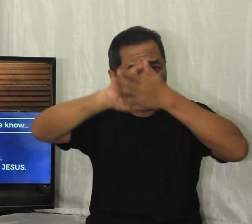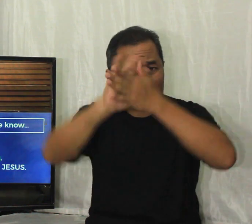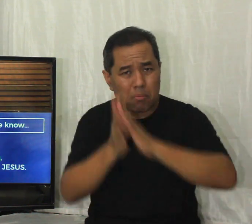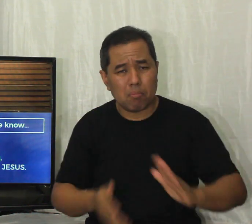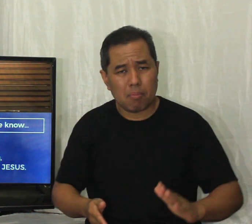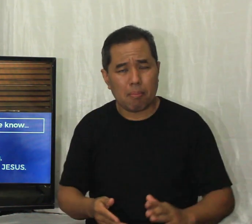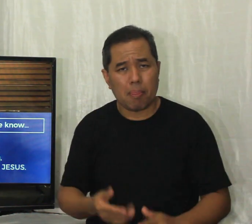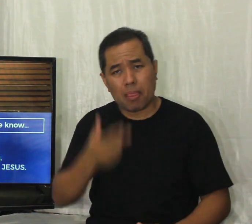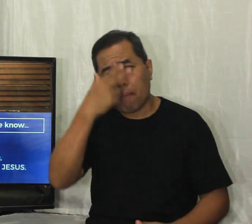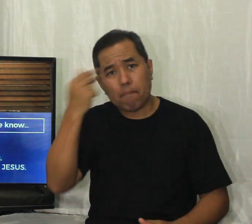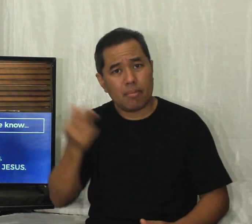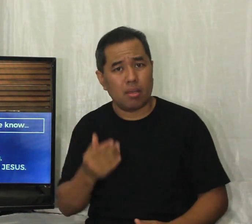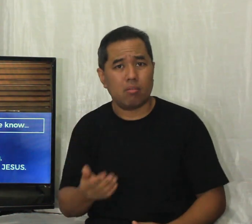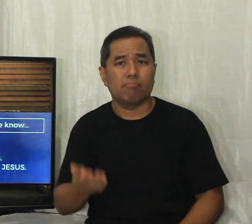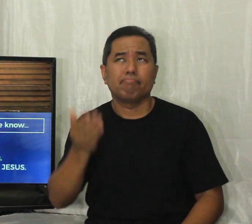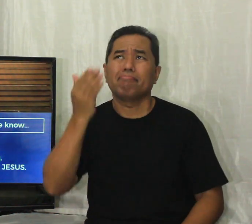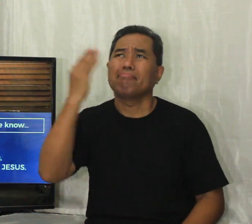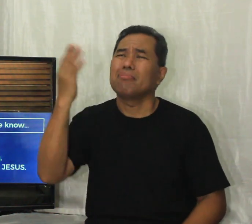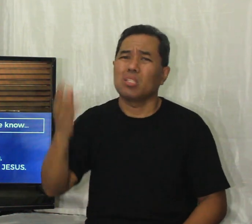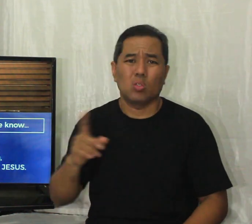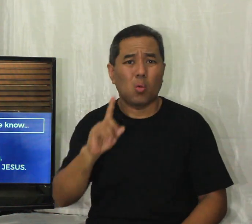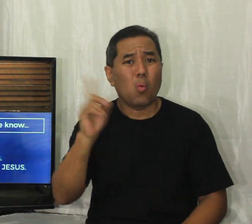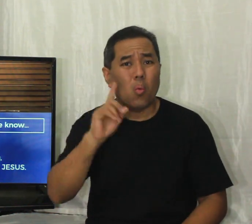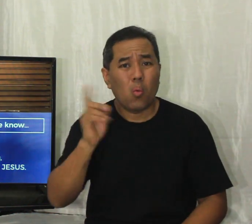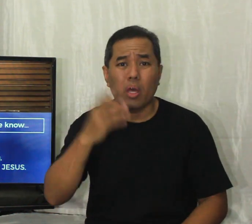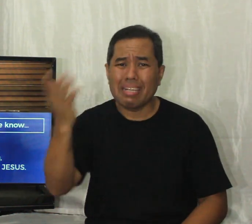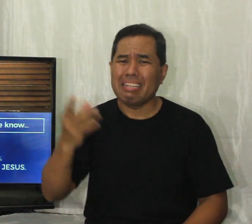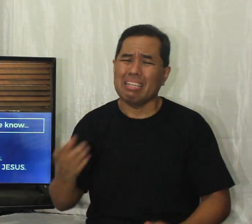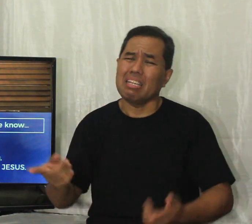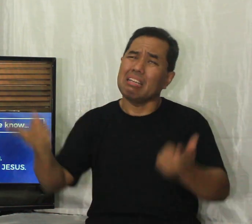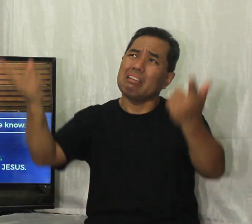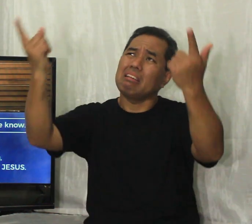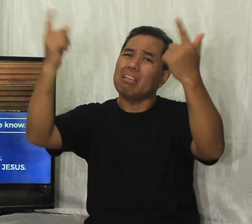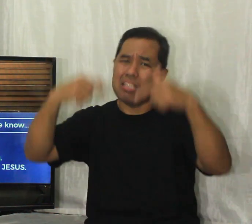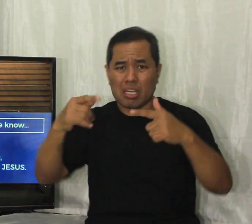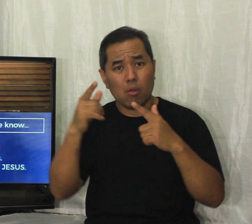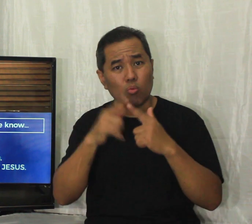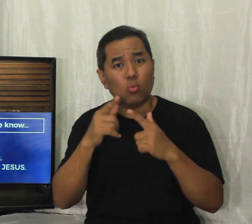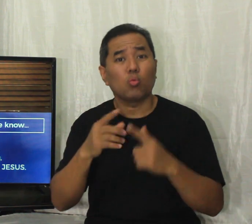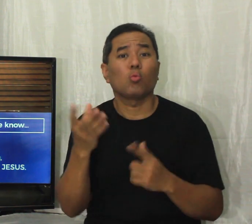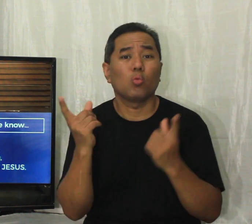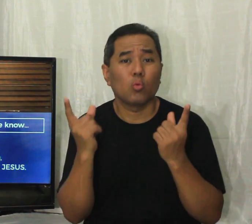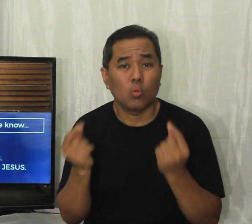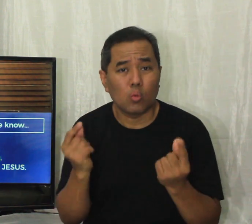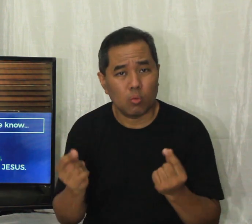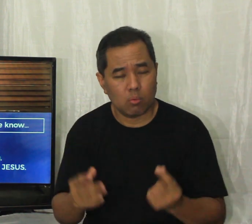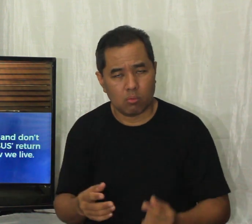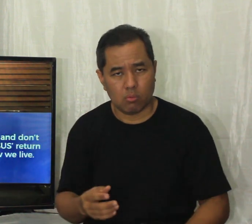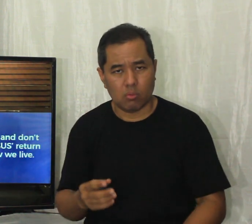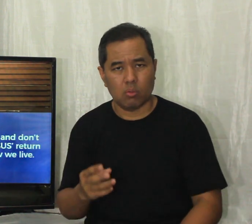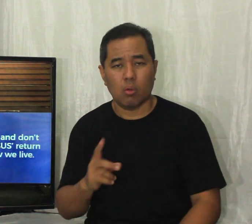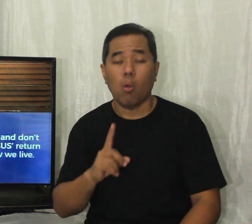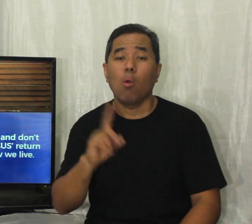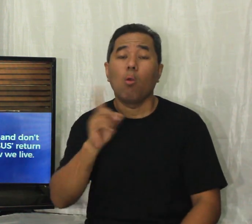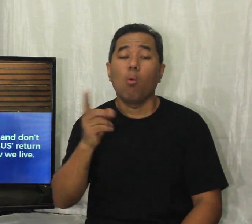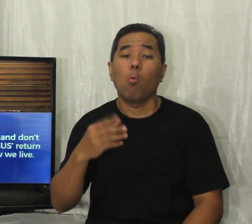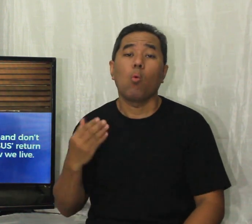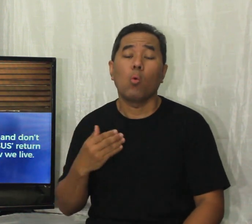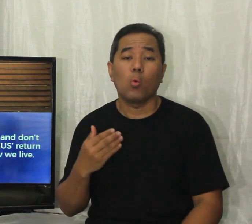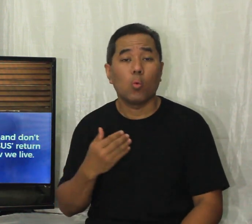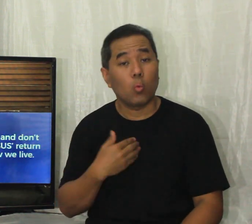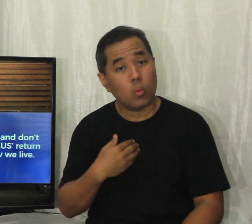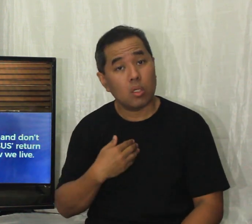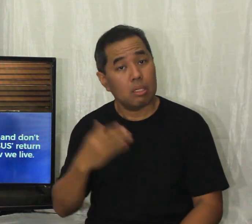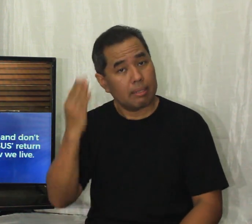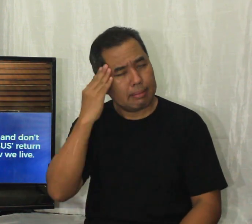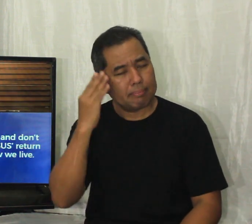Because that is what he came to do. What we know and don't know about Jesus' return will